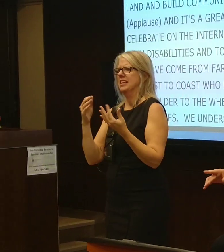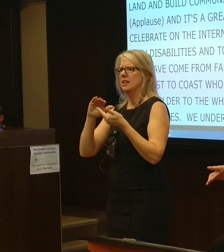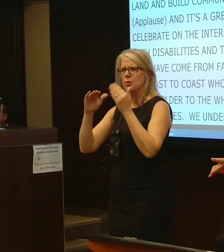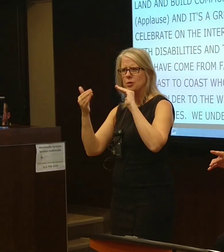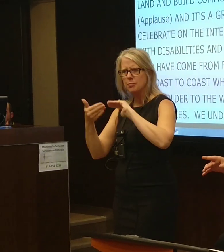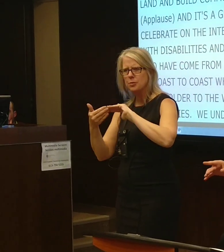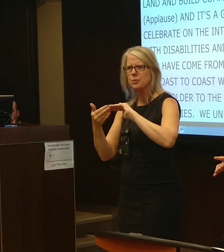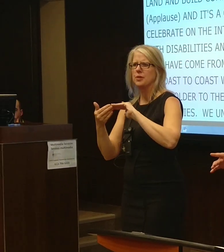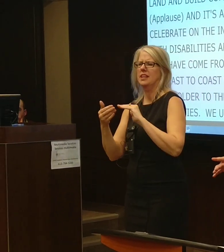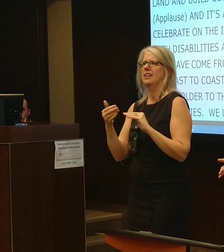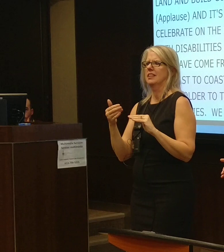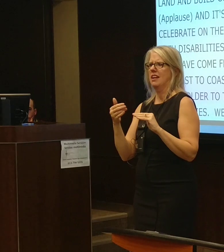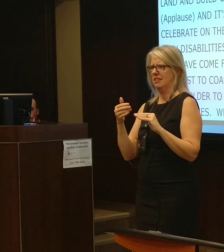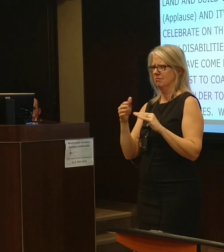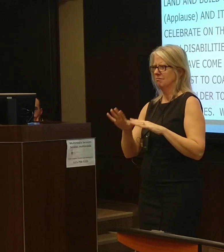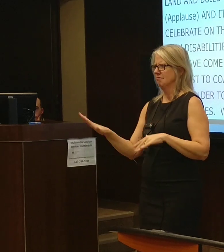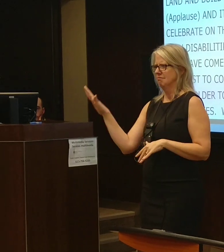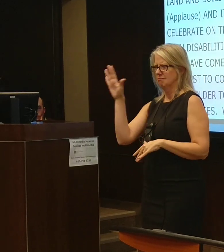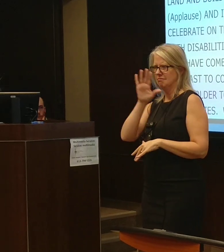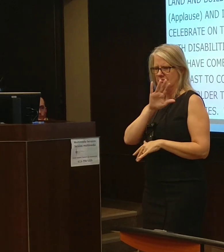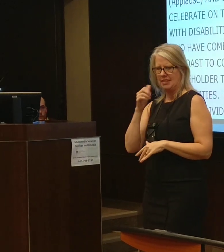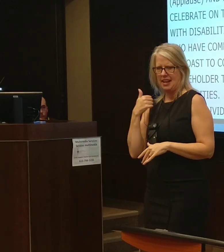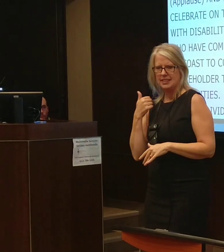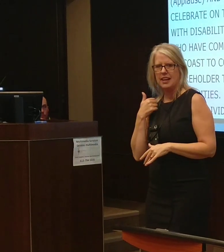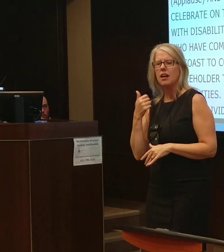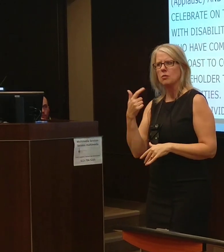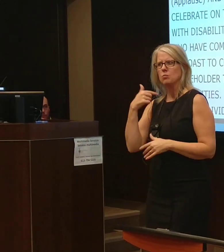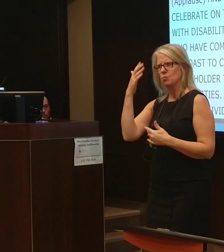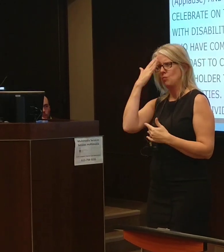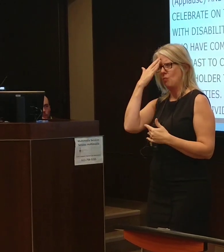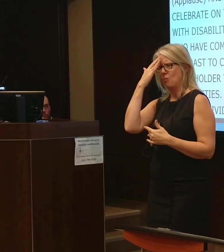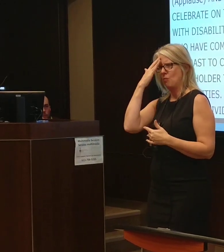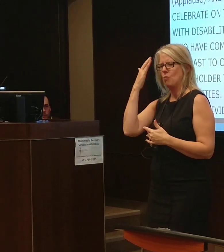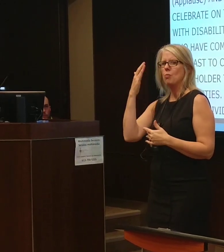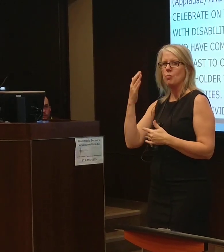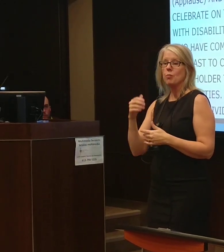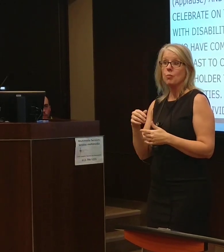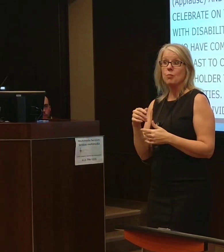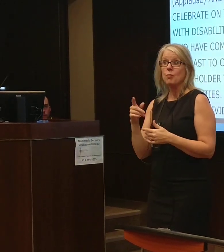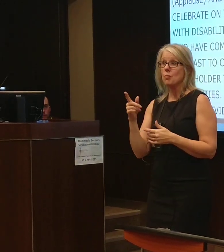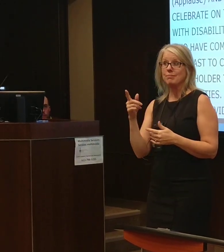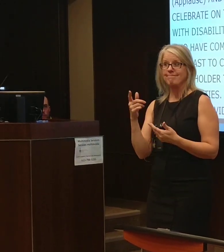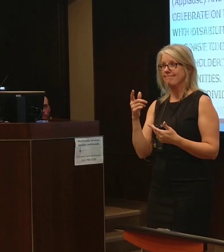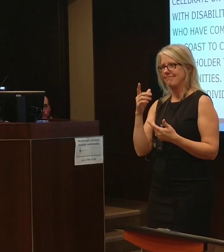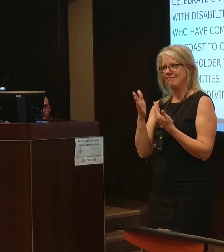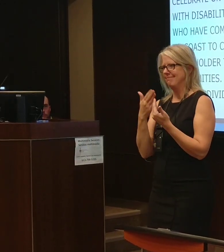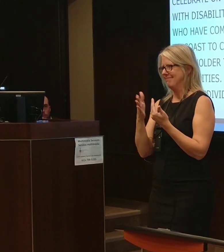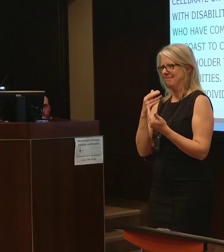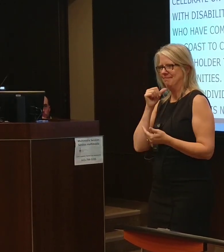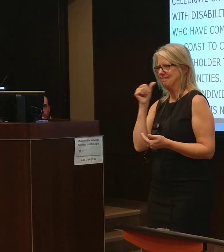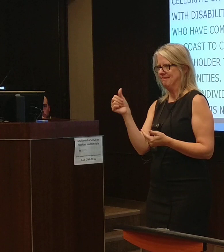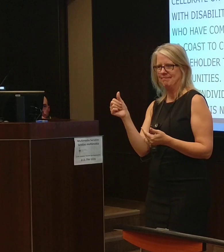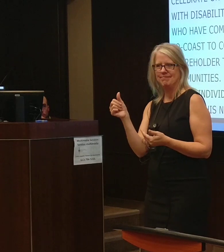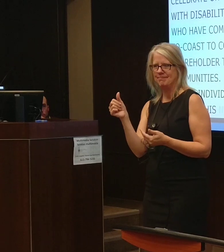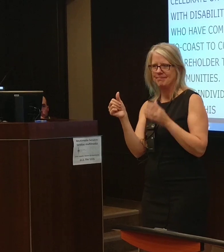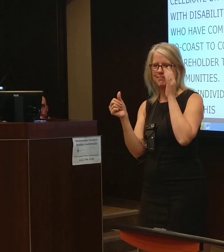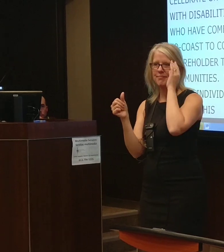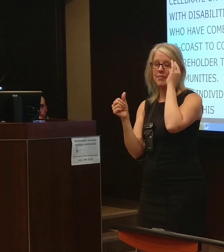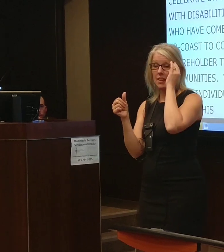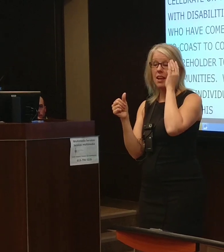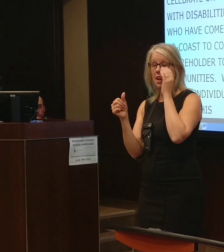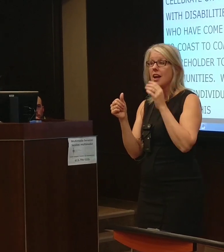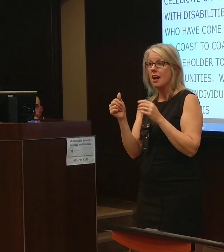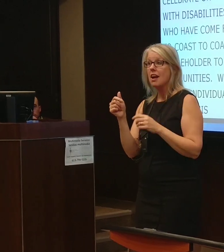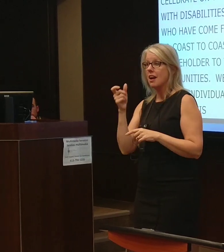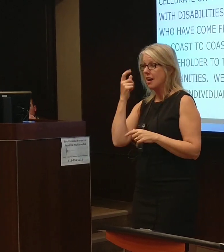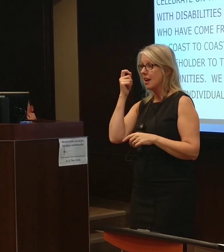communities across this nation. And we know that it isn't always easy. And yet, people